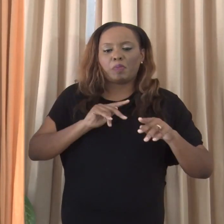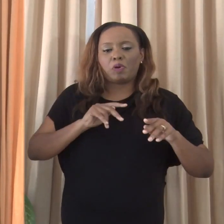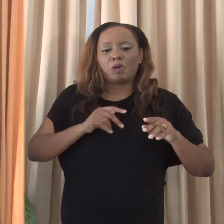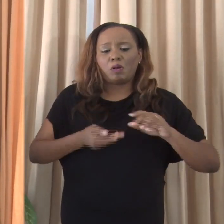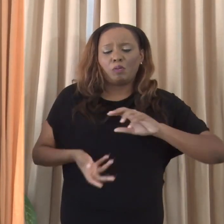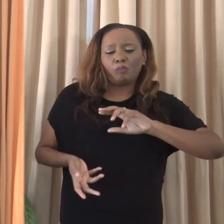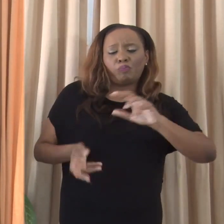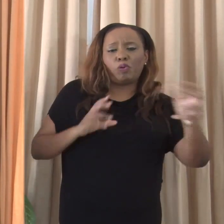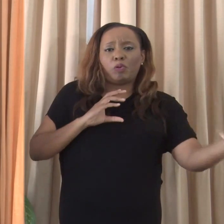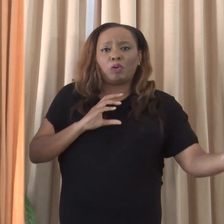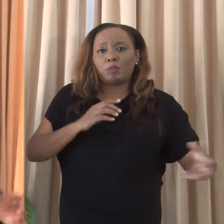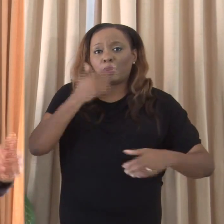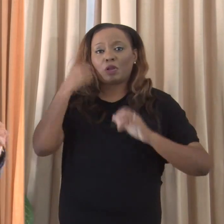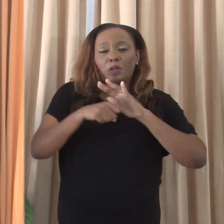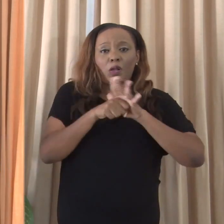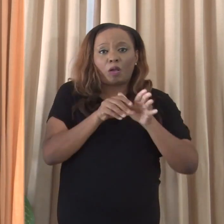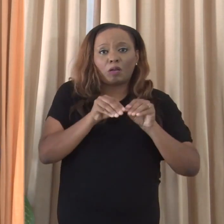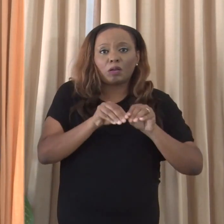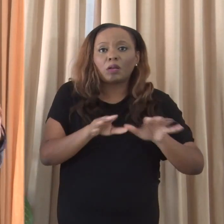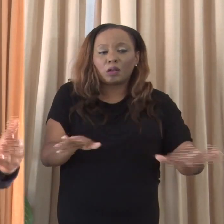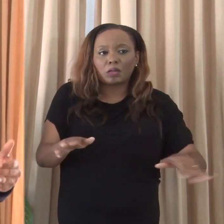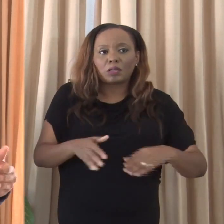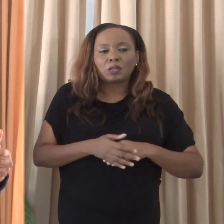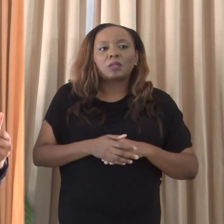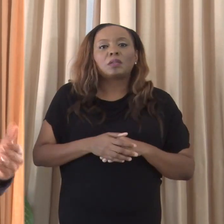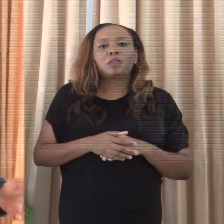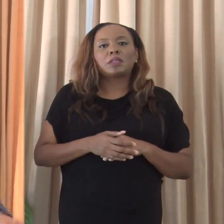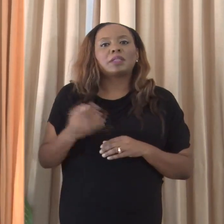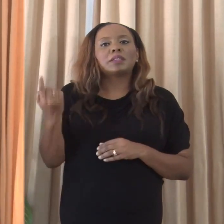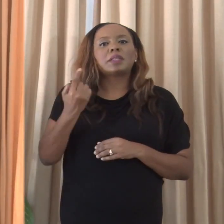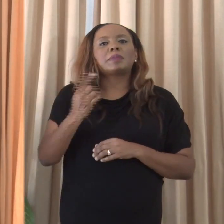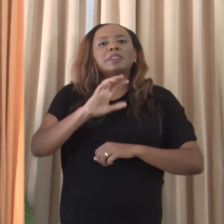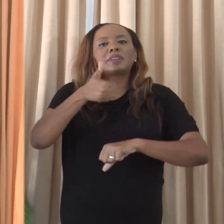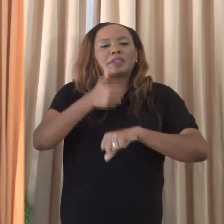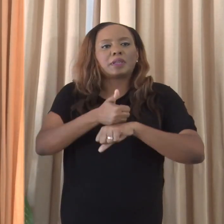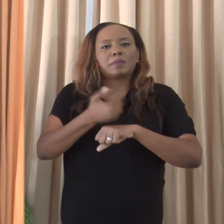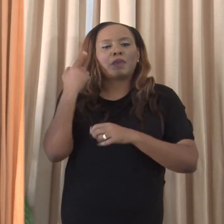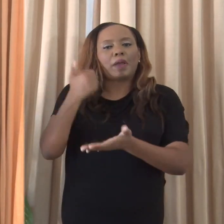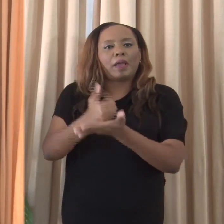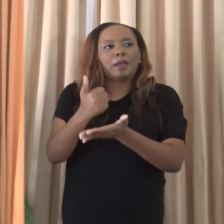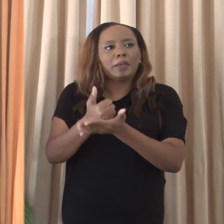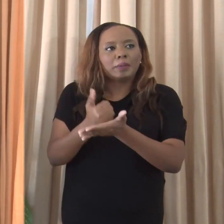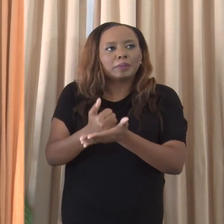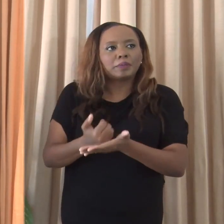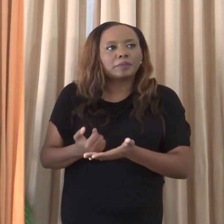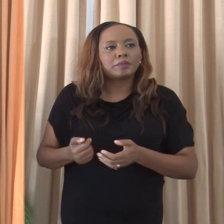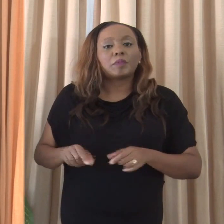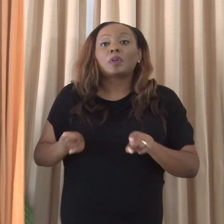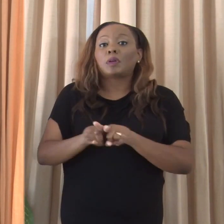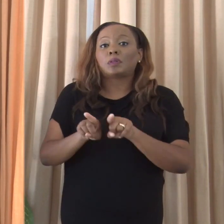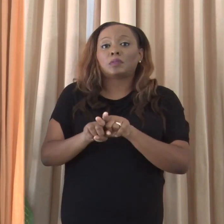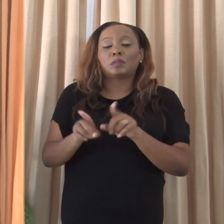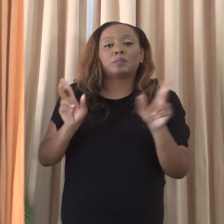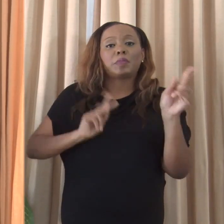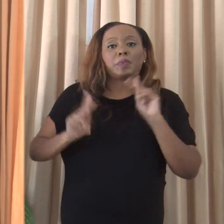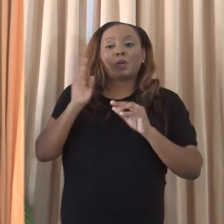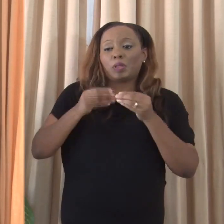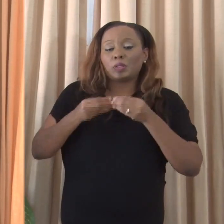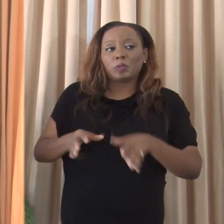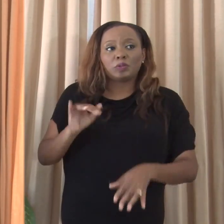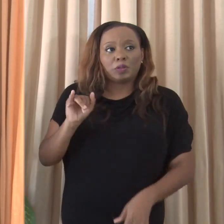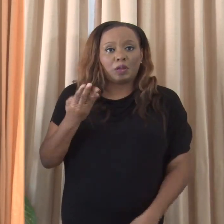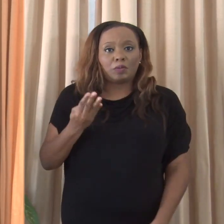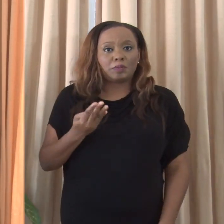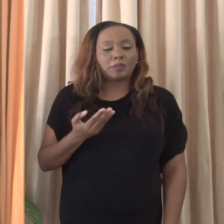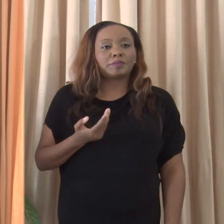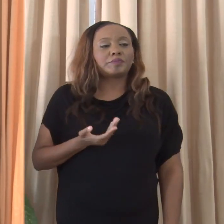COVID-19 experience. But you can go on and on. The knock-on effect in terms of unemployment is quite substantial and quite significant. I was